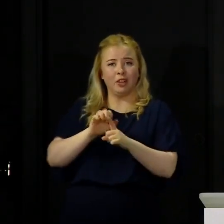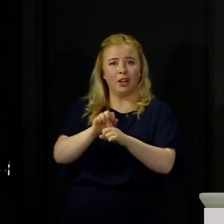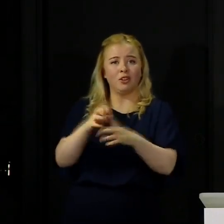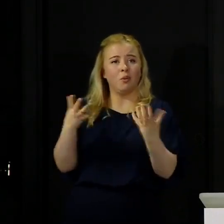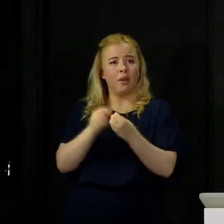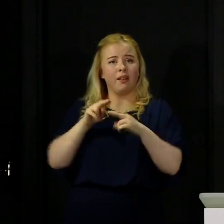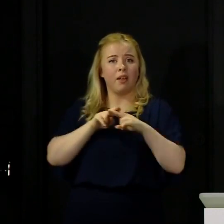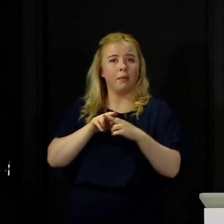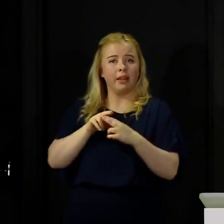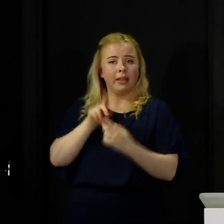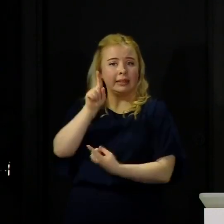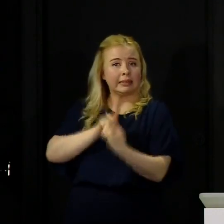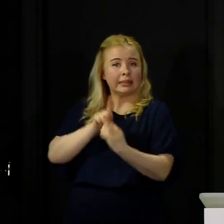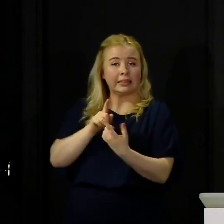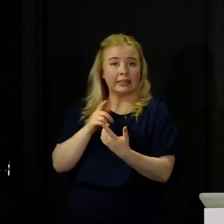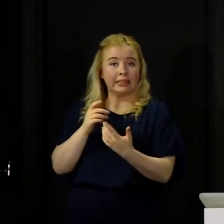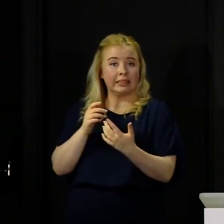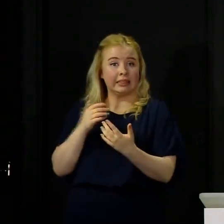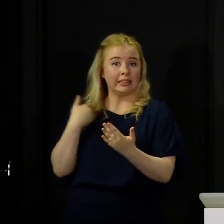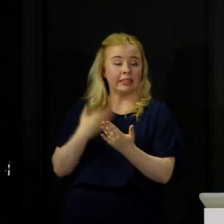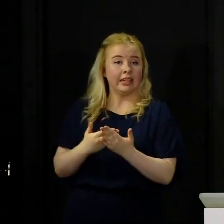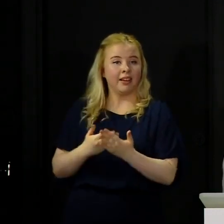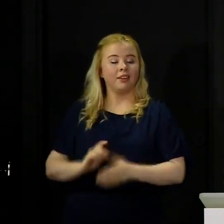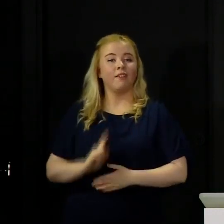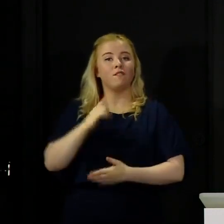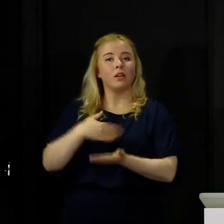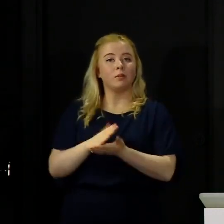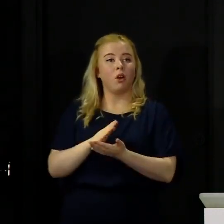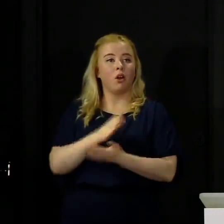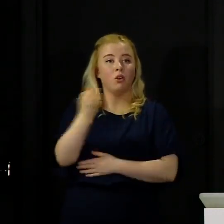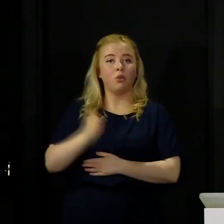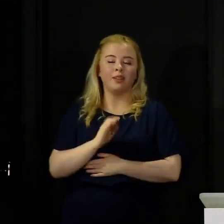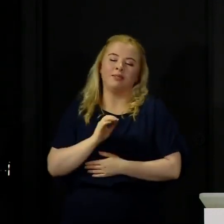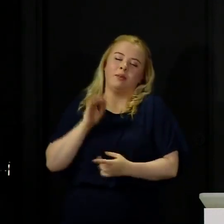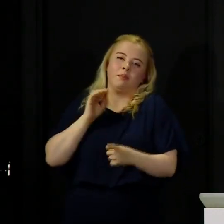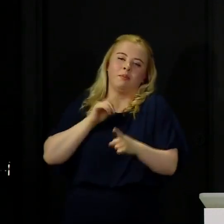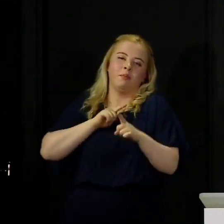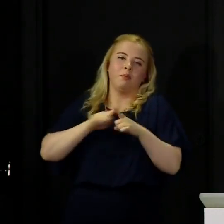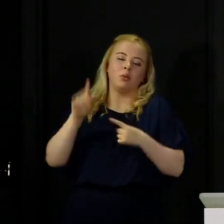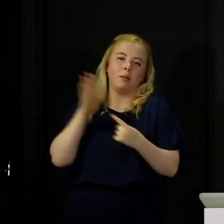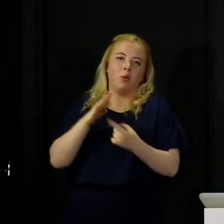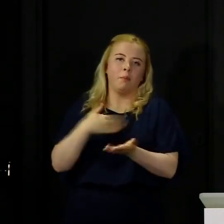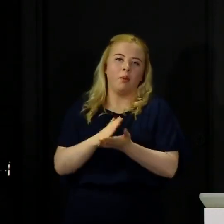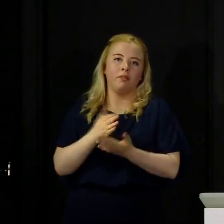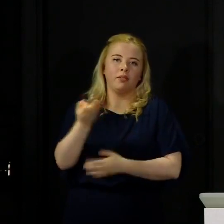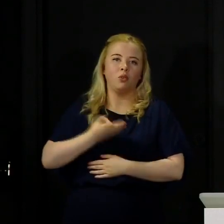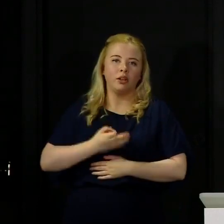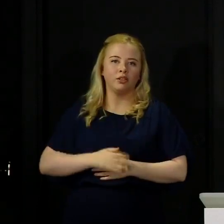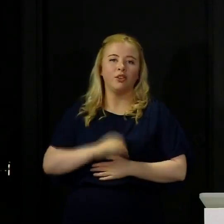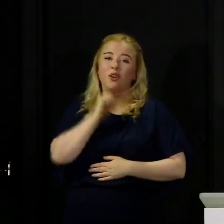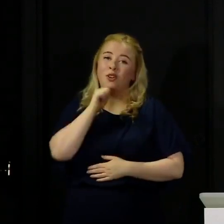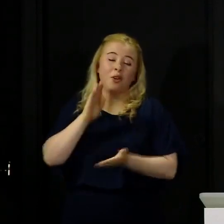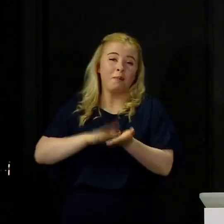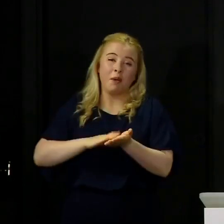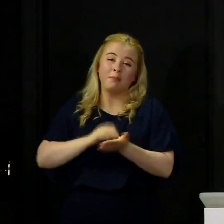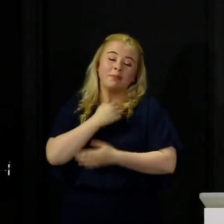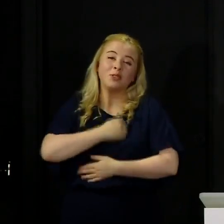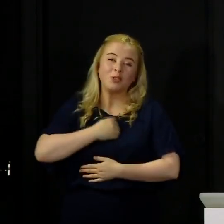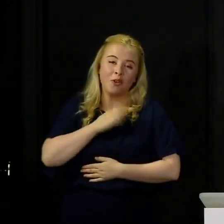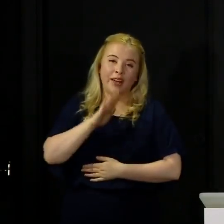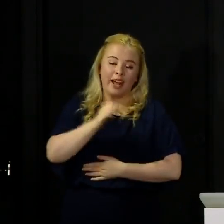if so, what was that reunion like? On the first part of your question, the most important part of your question, not mum, the second part is